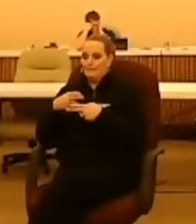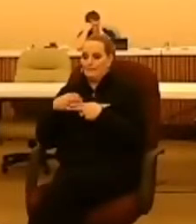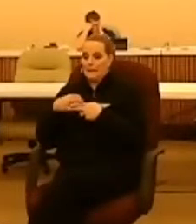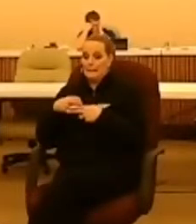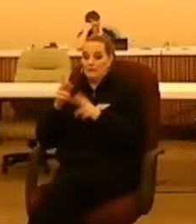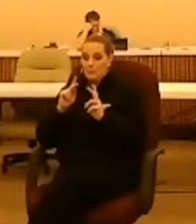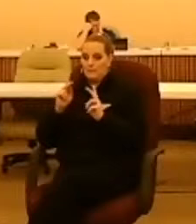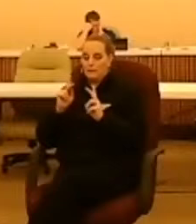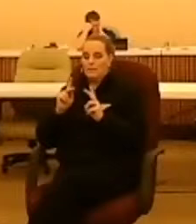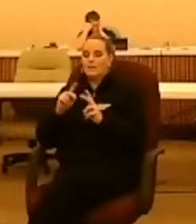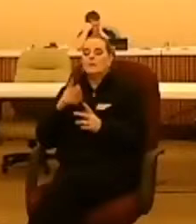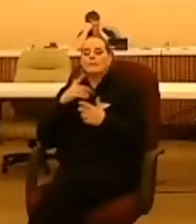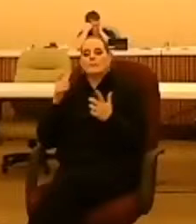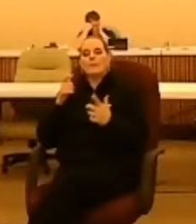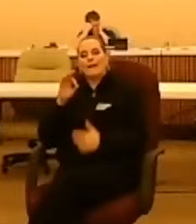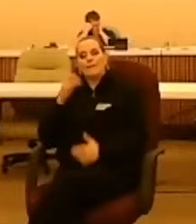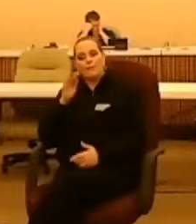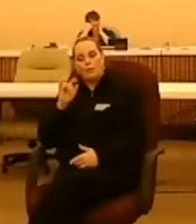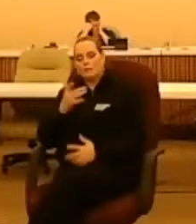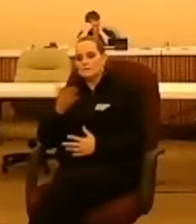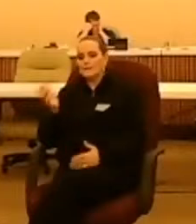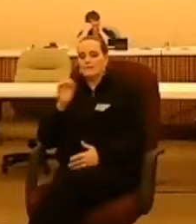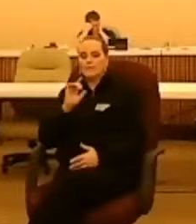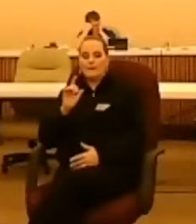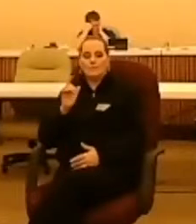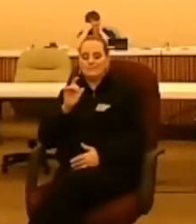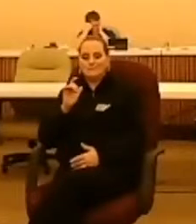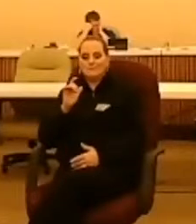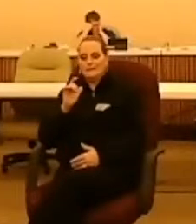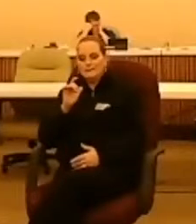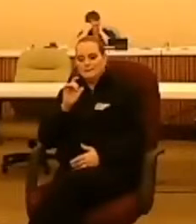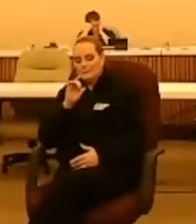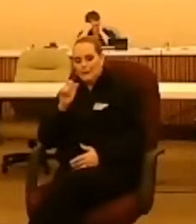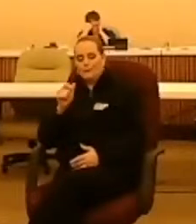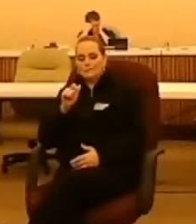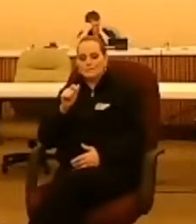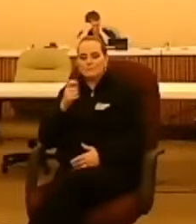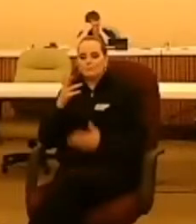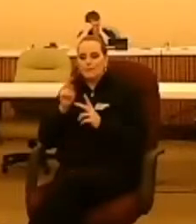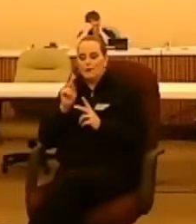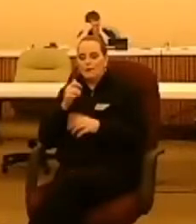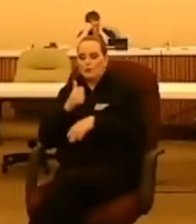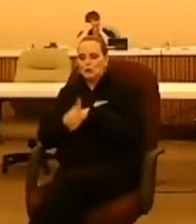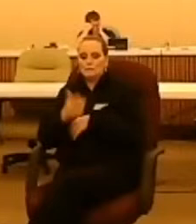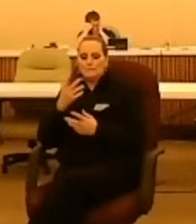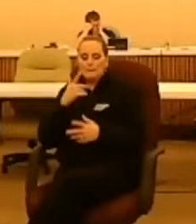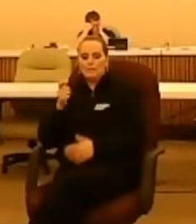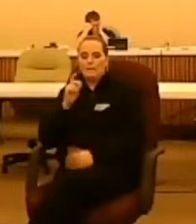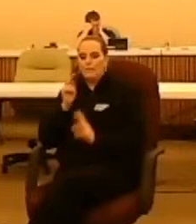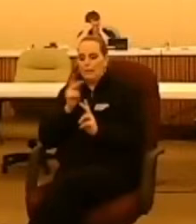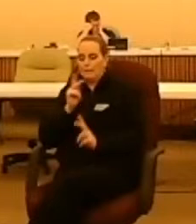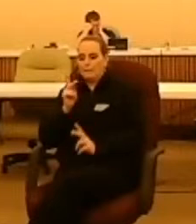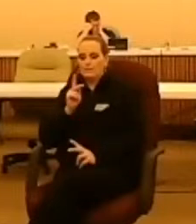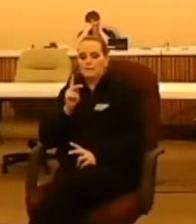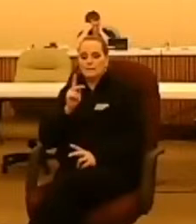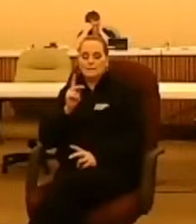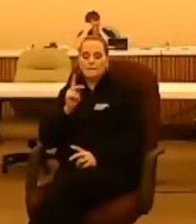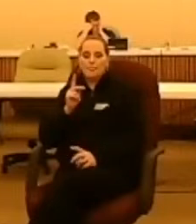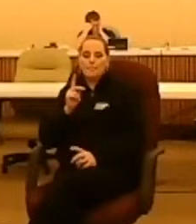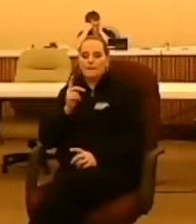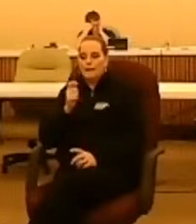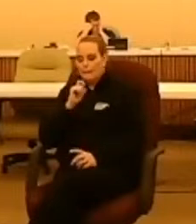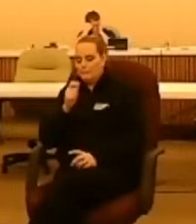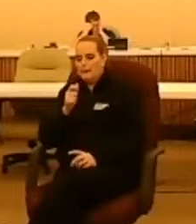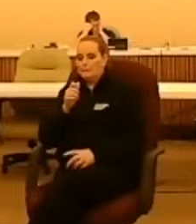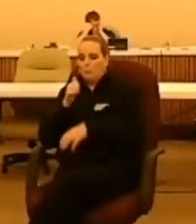there's a lot of FOIL stuff out there about unsubstantiated allegations are persons who have been alleged to